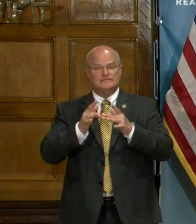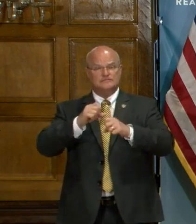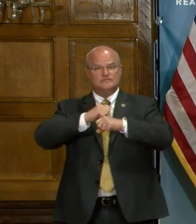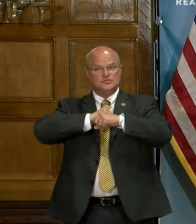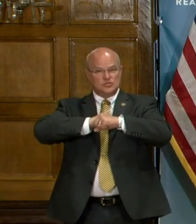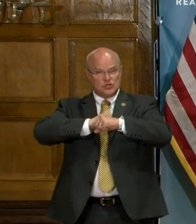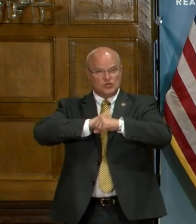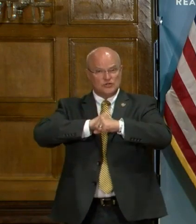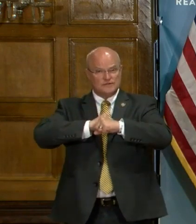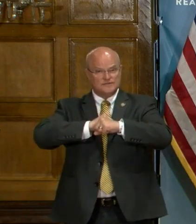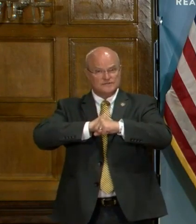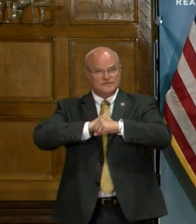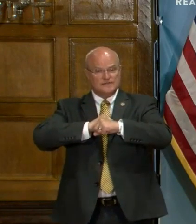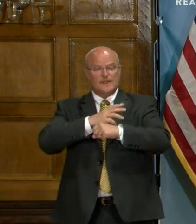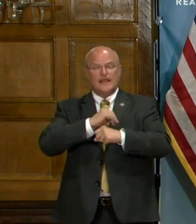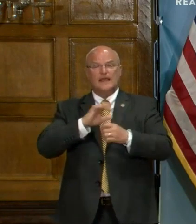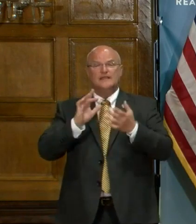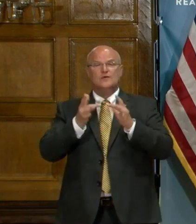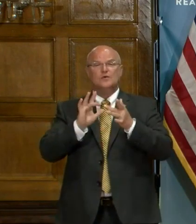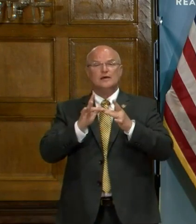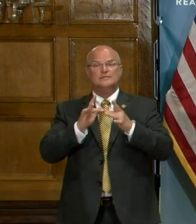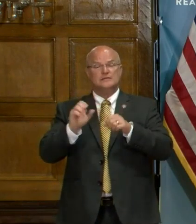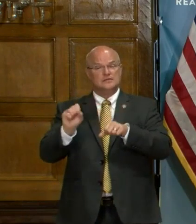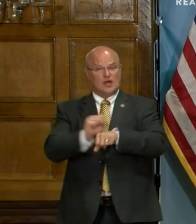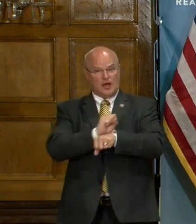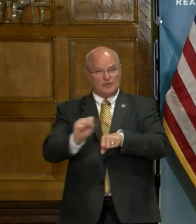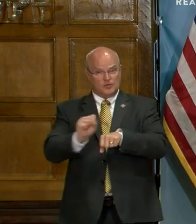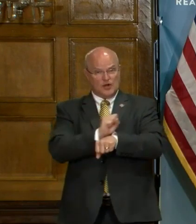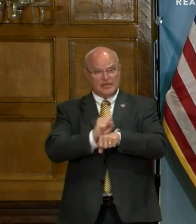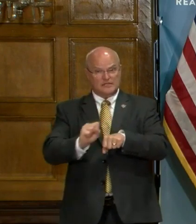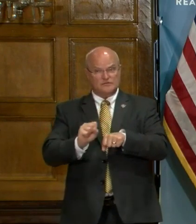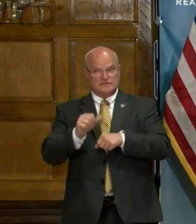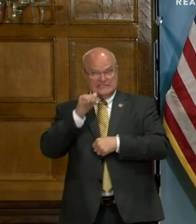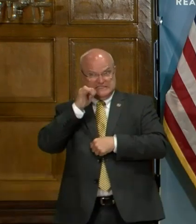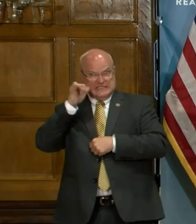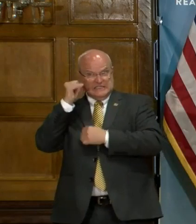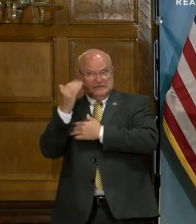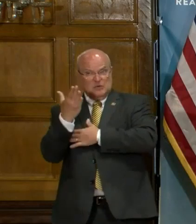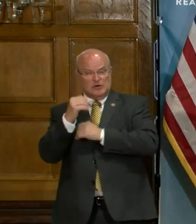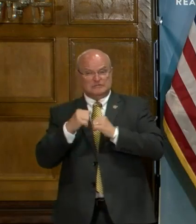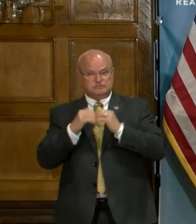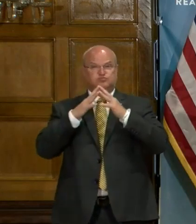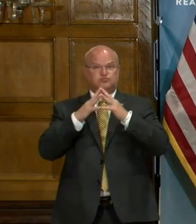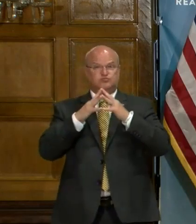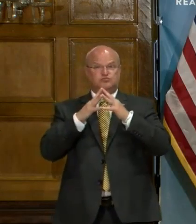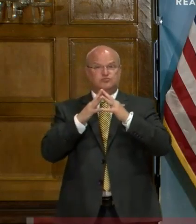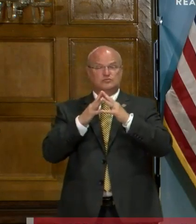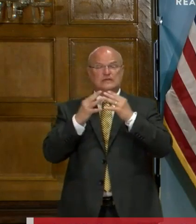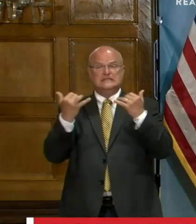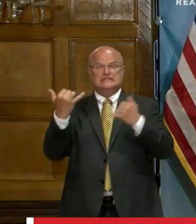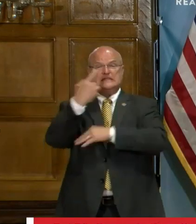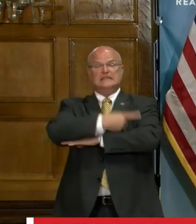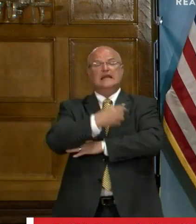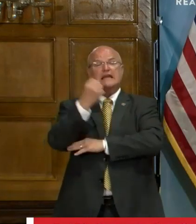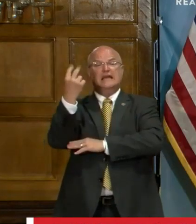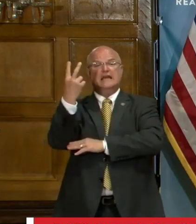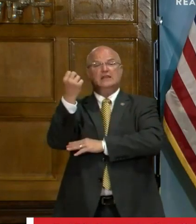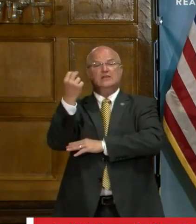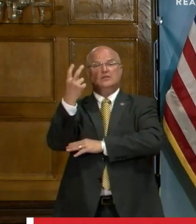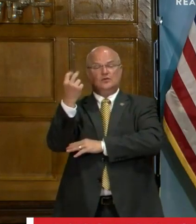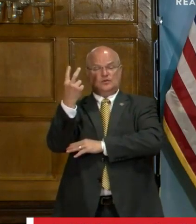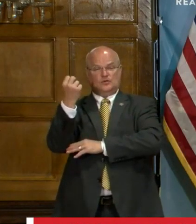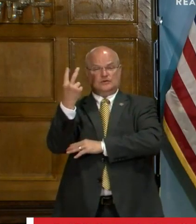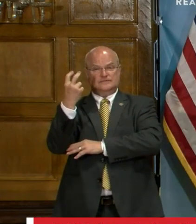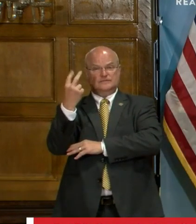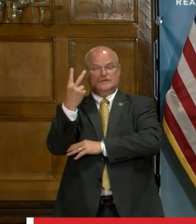secure. And the website is operational as of yesterday morning, and at noon today, as of